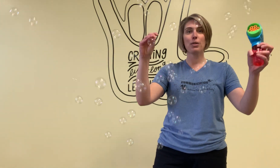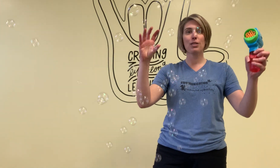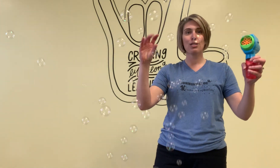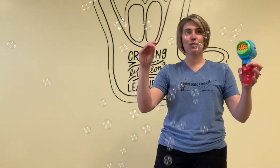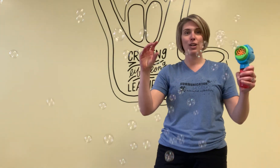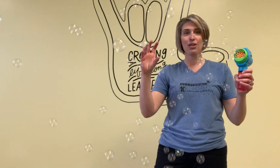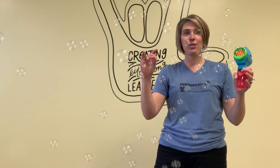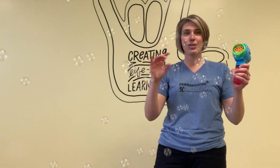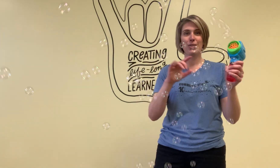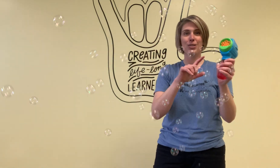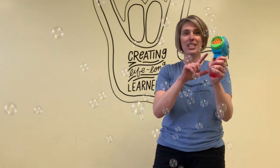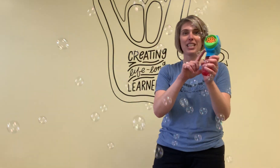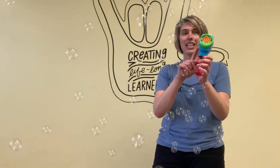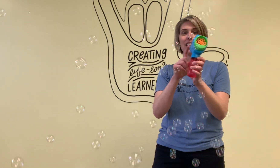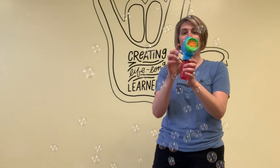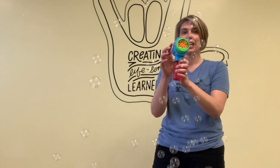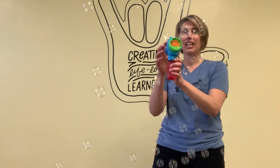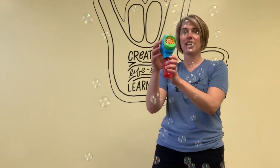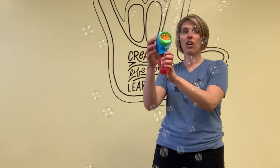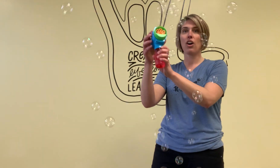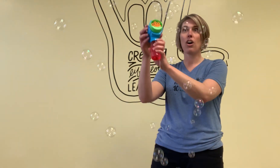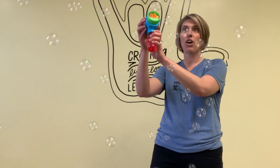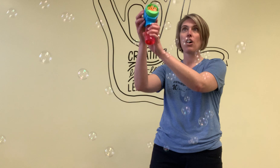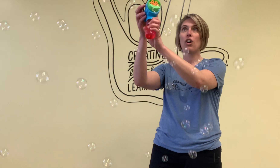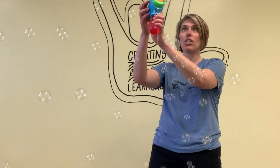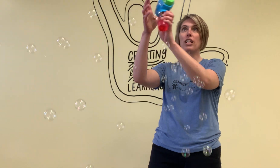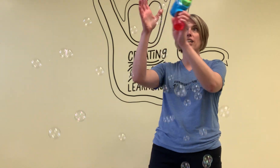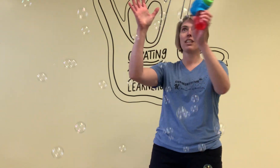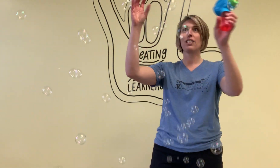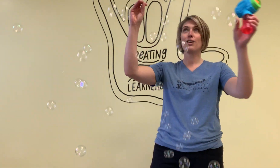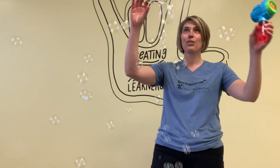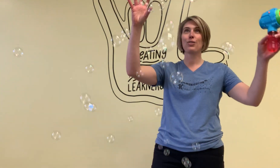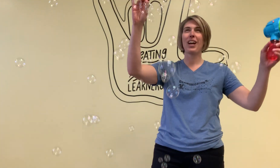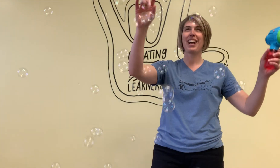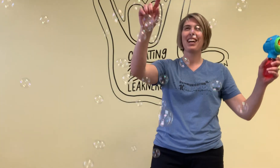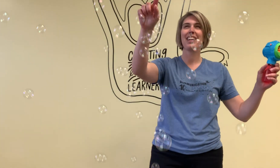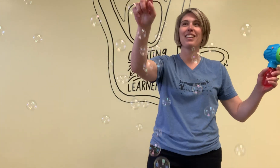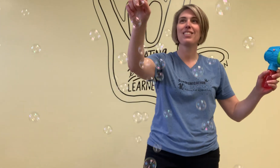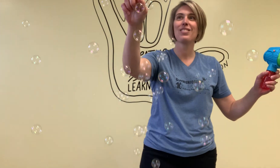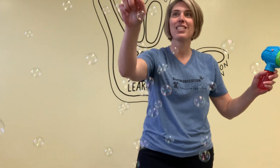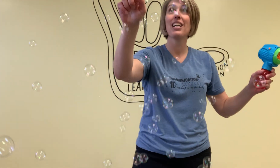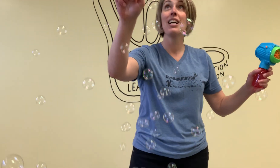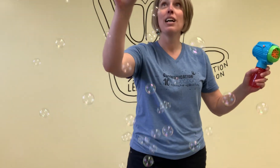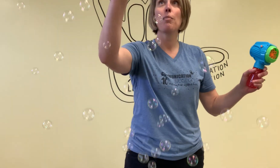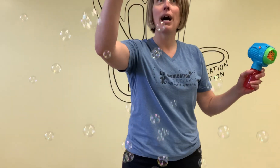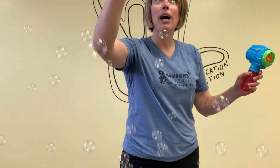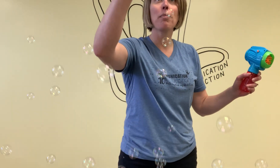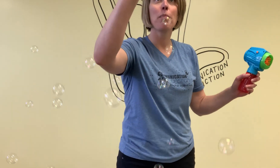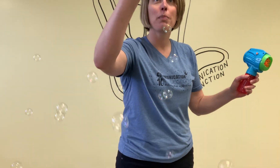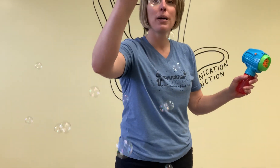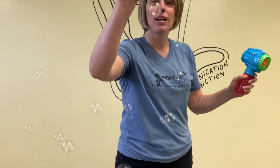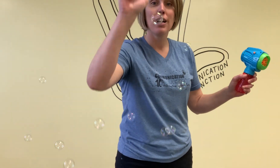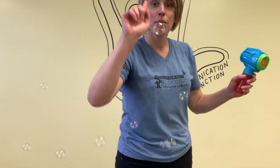Bubbles floating all around. Pop,